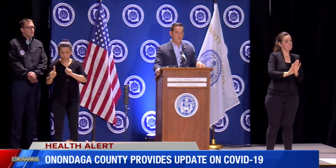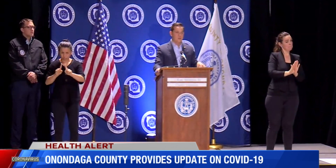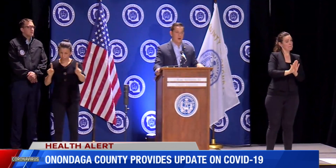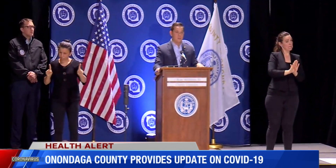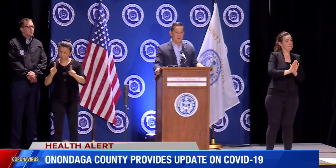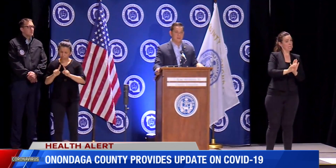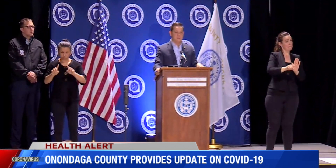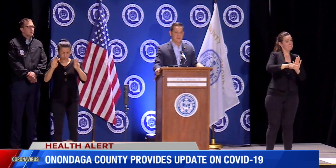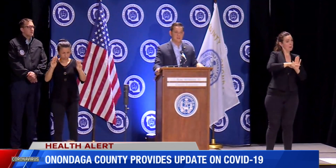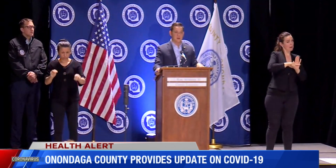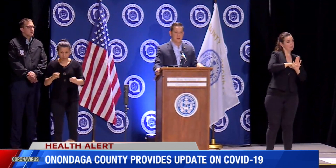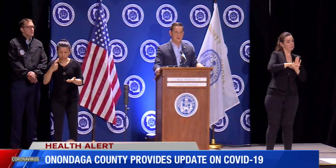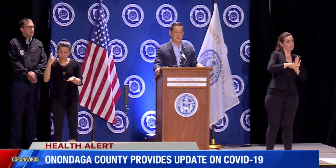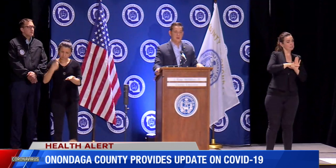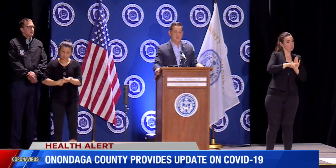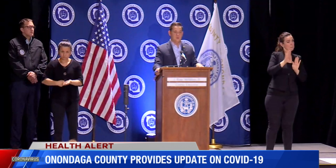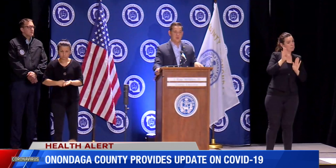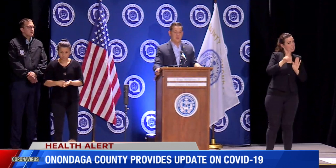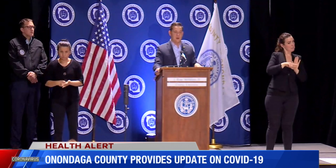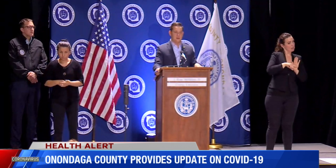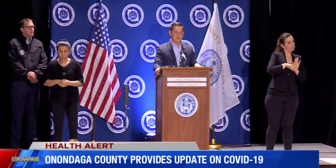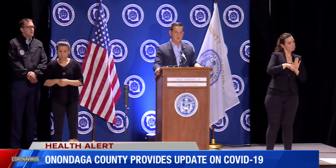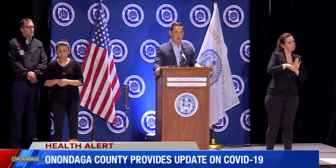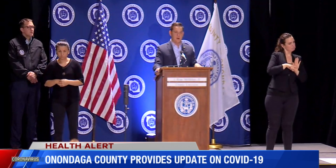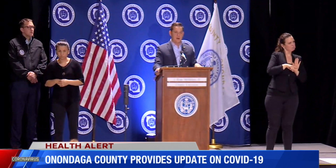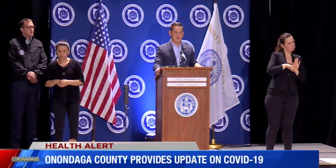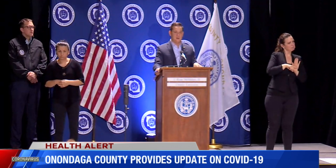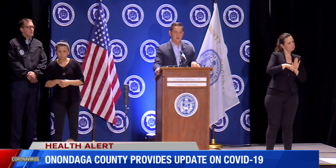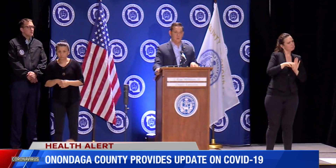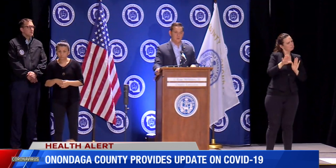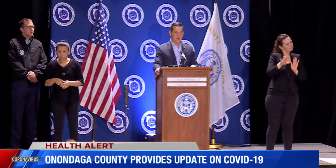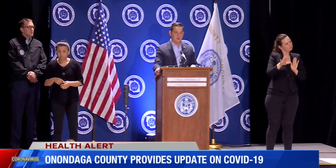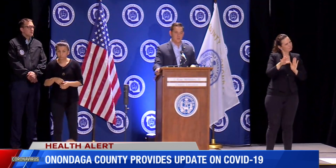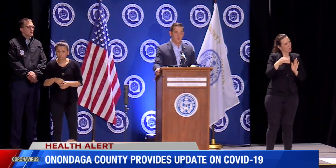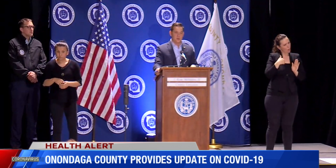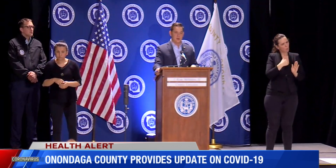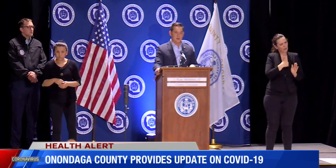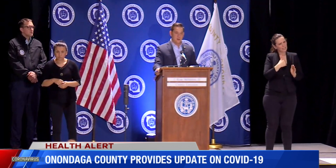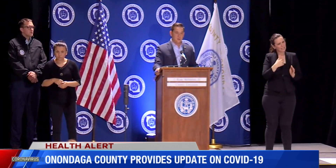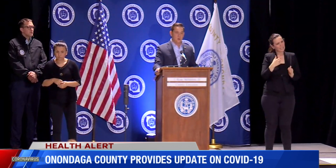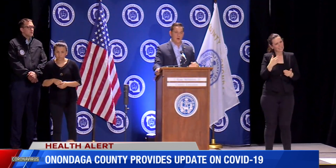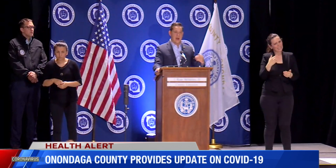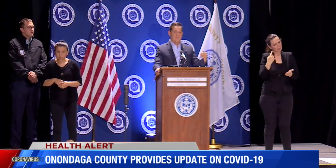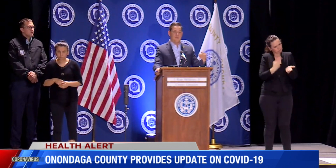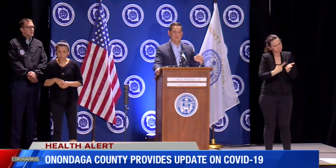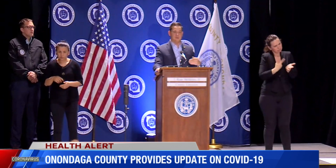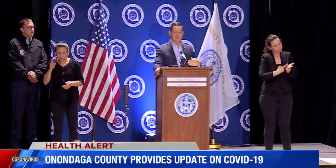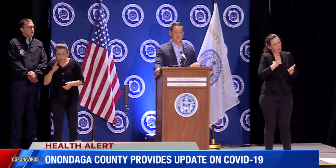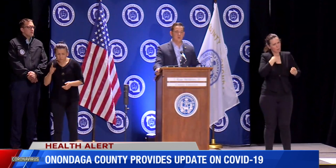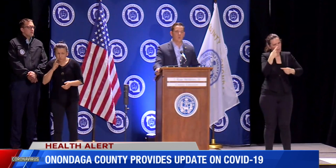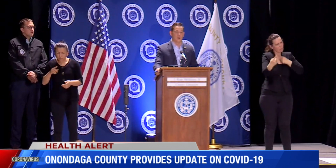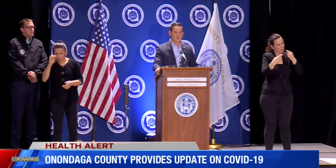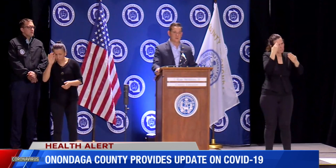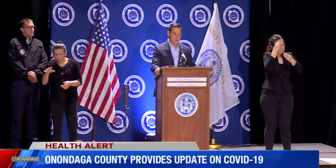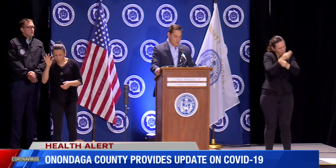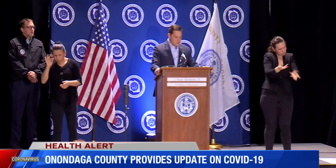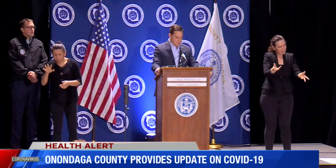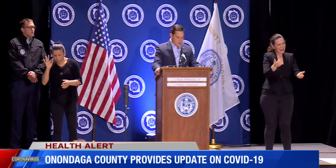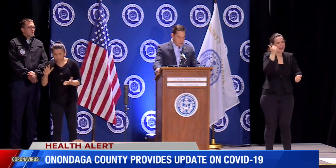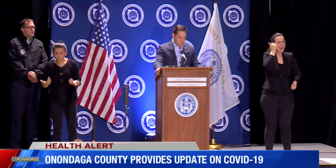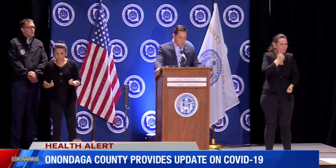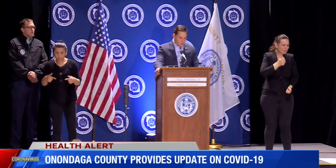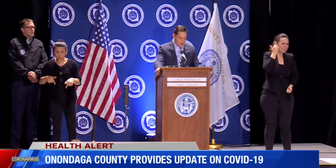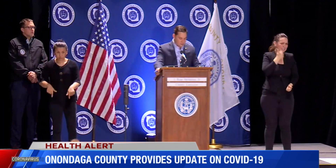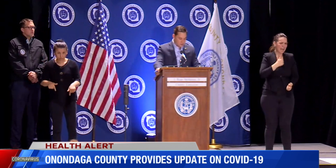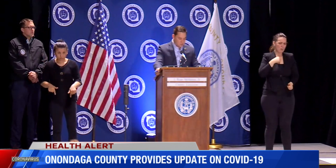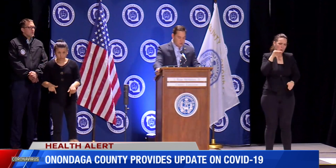think we talk about this on Sunday, we talk about this on Monday, we start doing it, and look what happens. It works. So